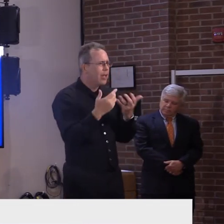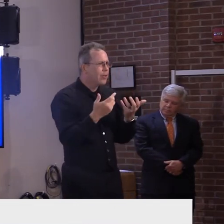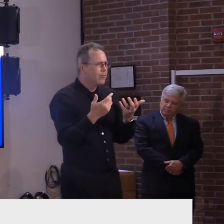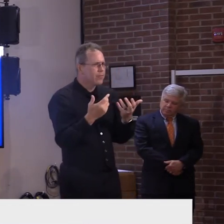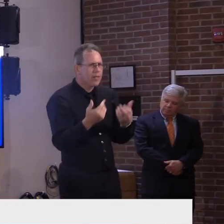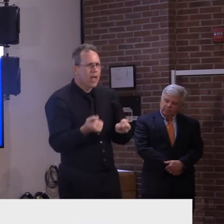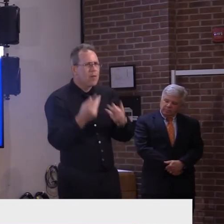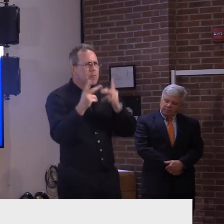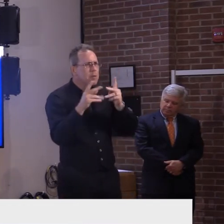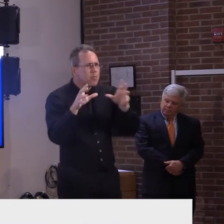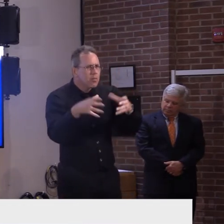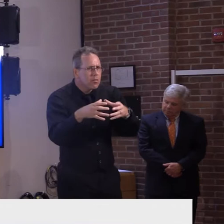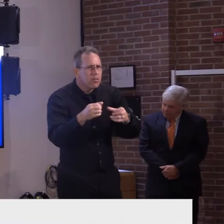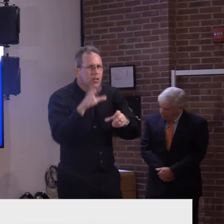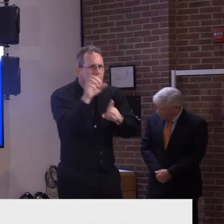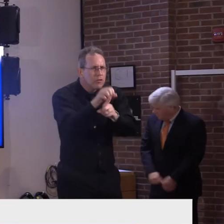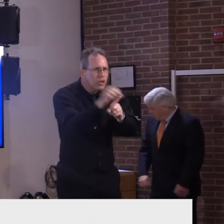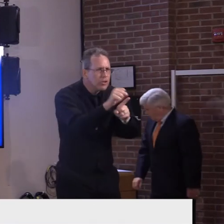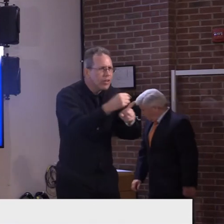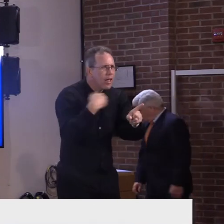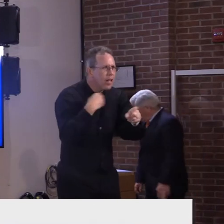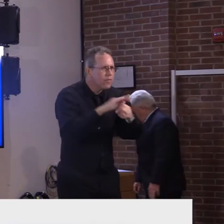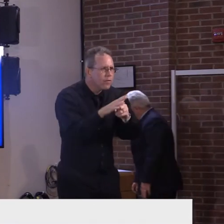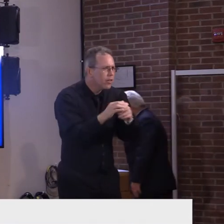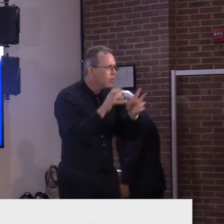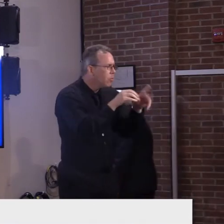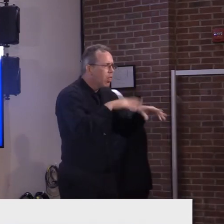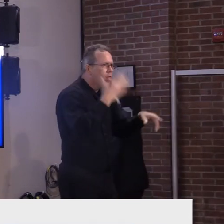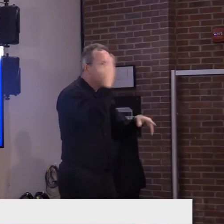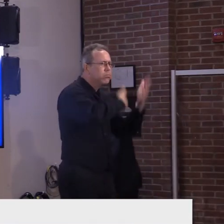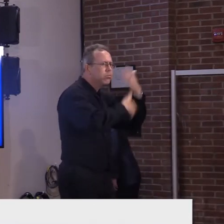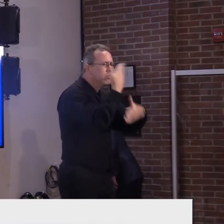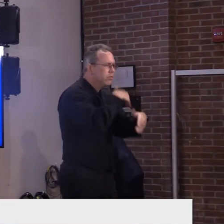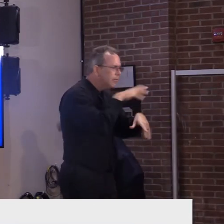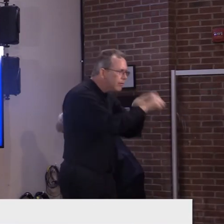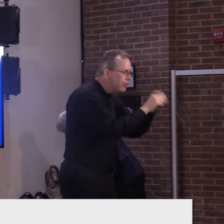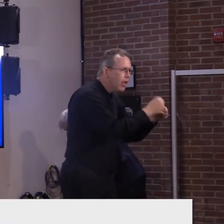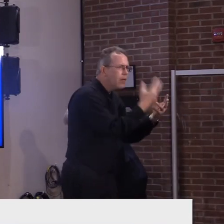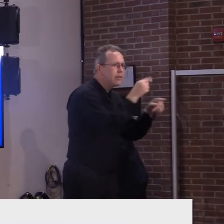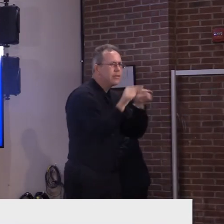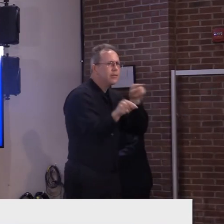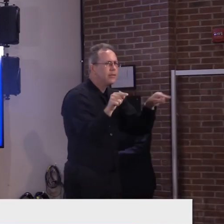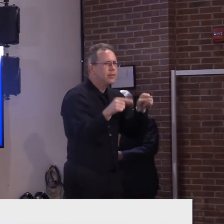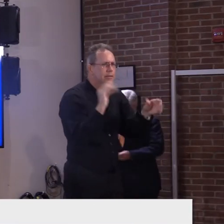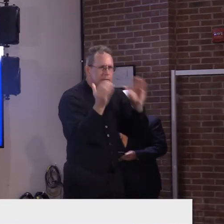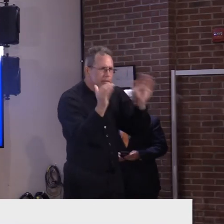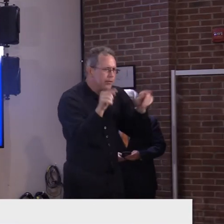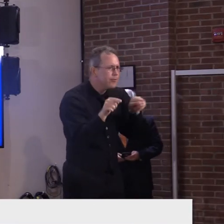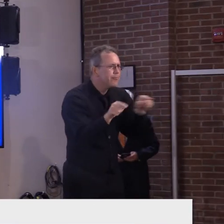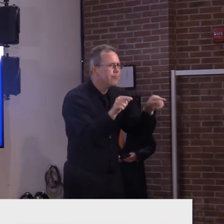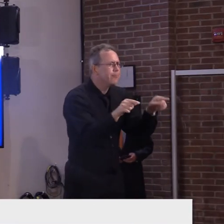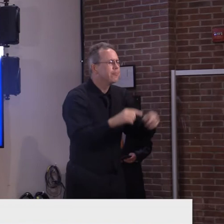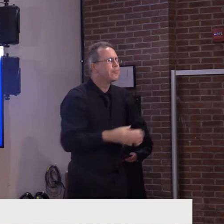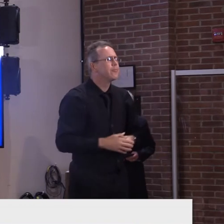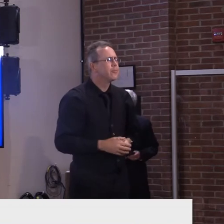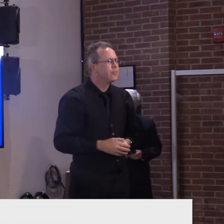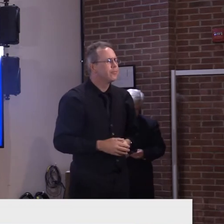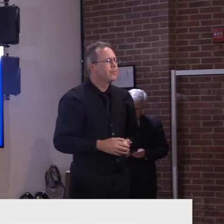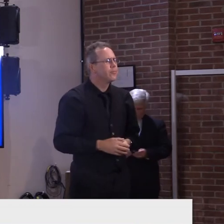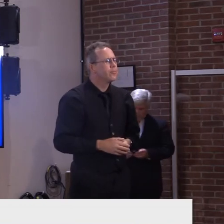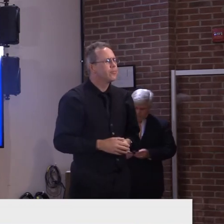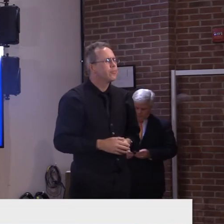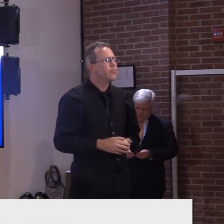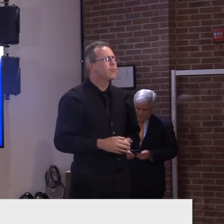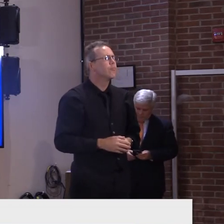is. It also goes and looks at the infected number, the total number, and makes an assumption